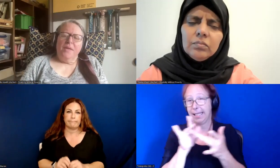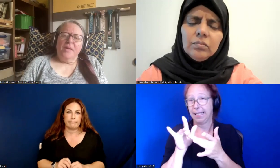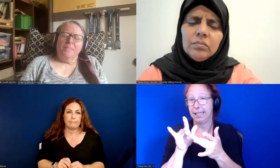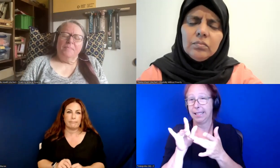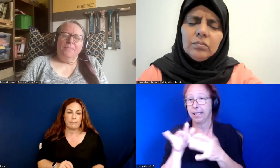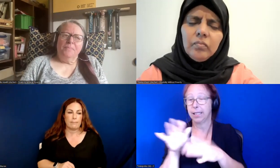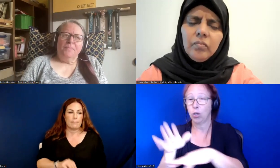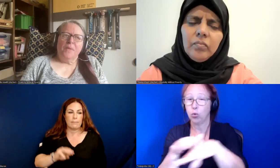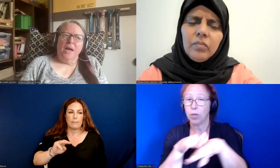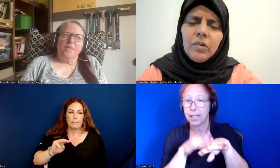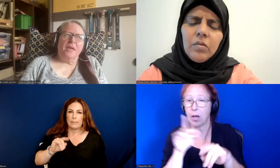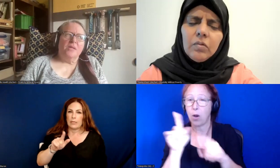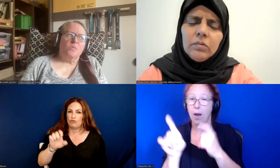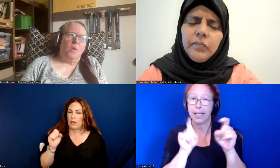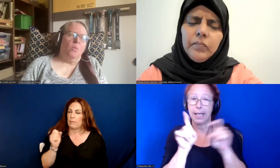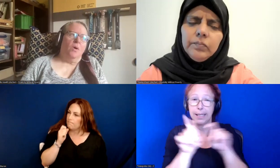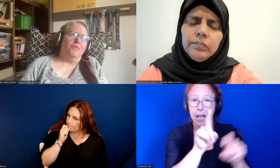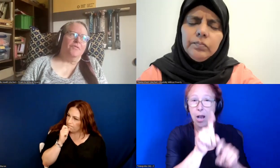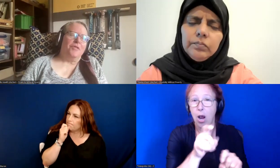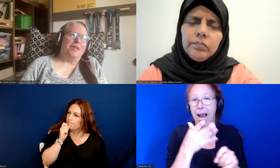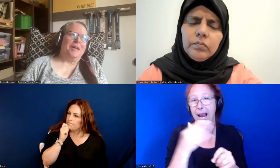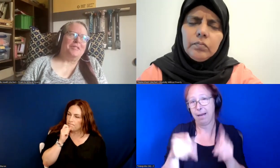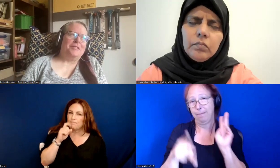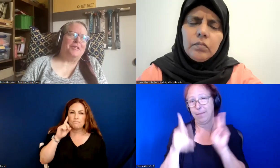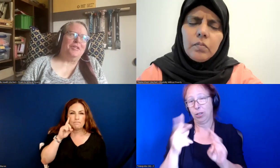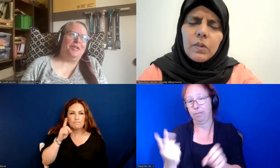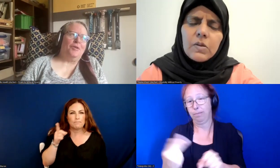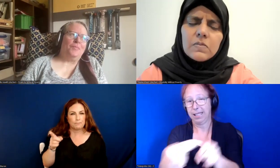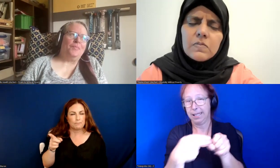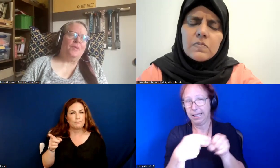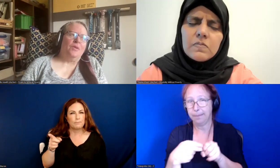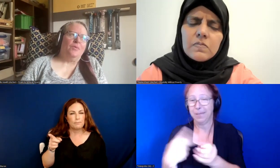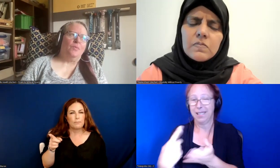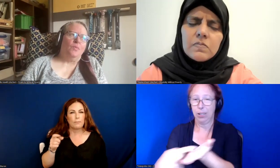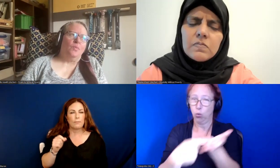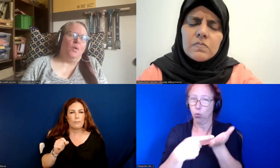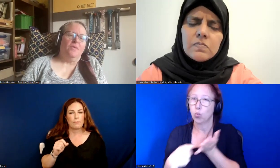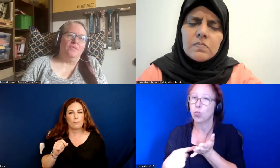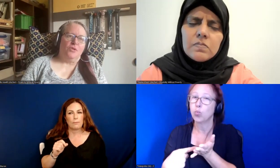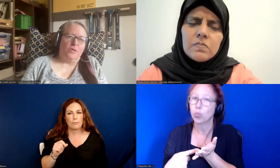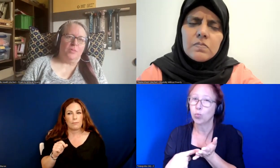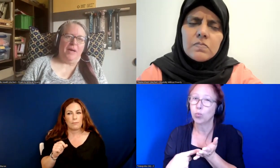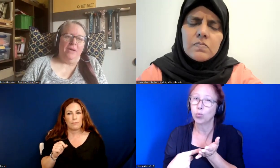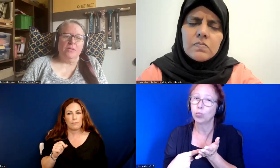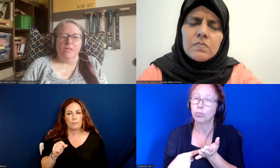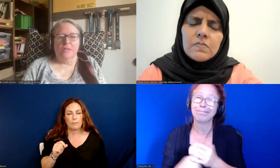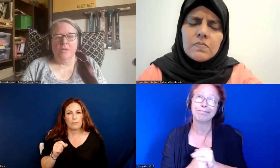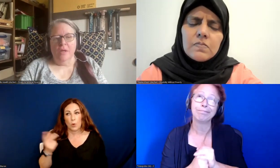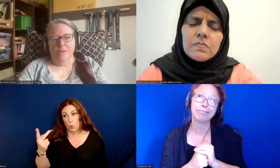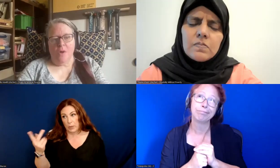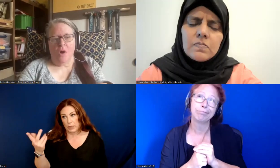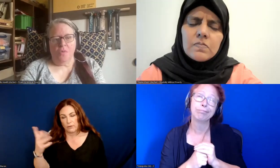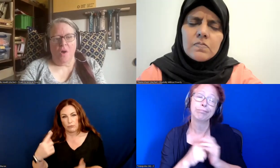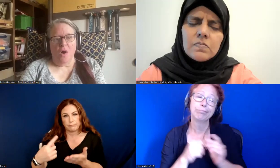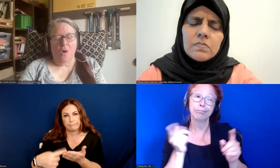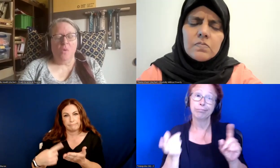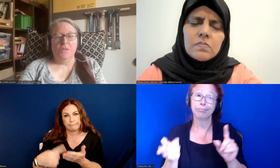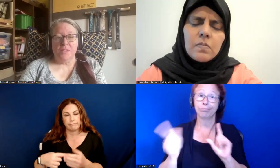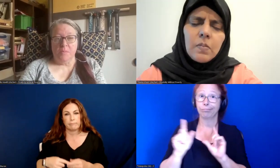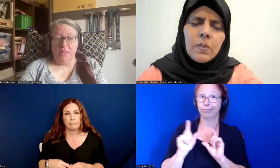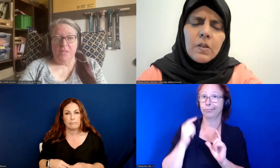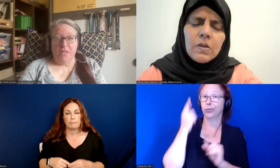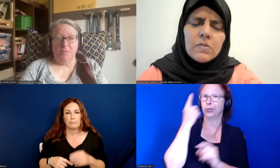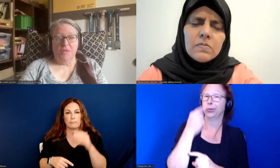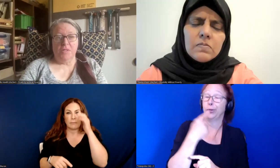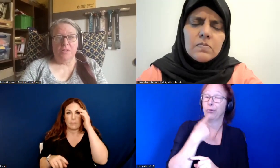Yeah, I think as well, one of the things that, we have talked about, and the